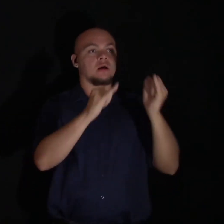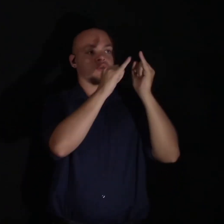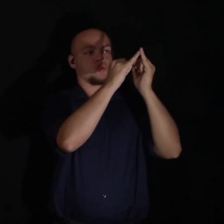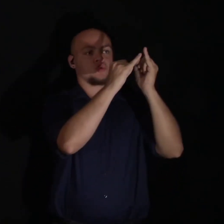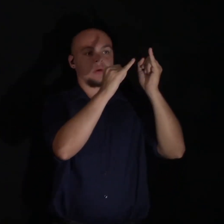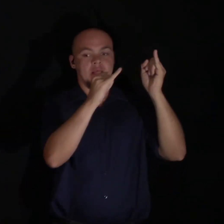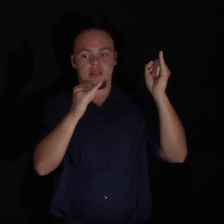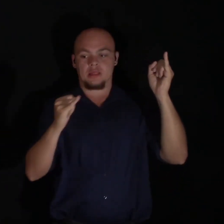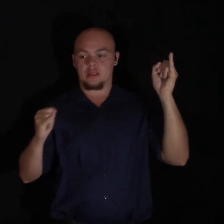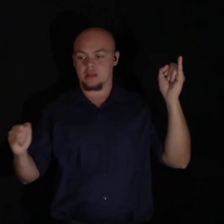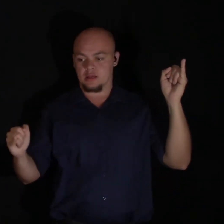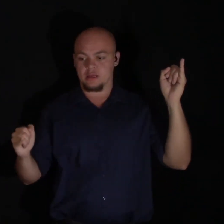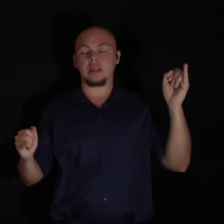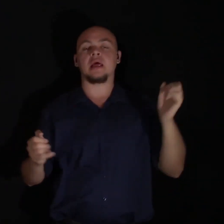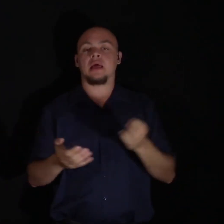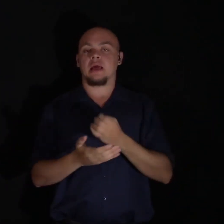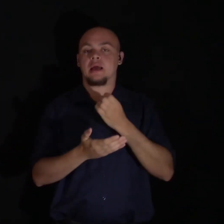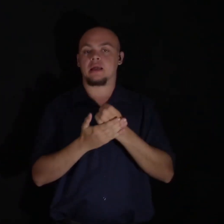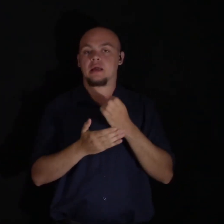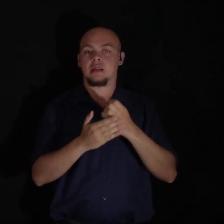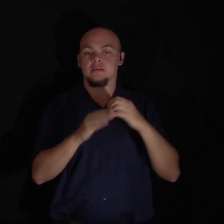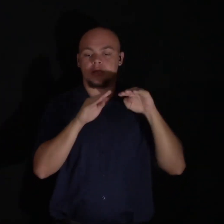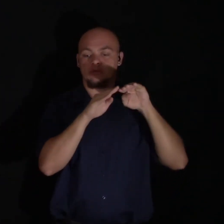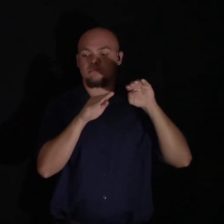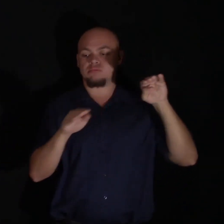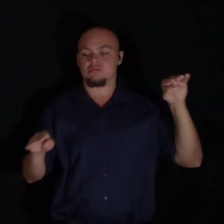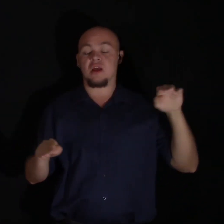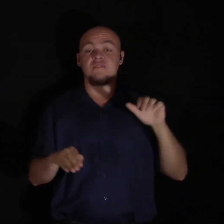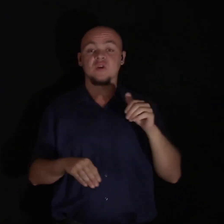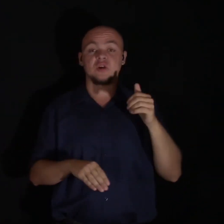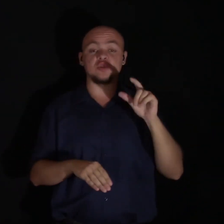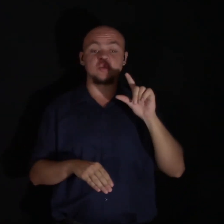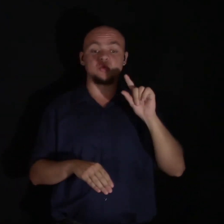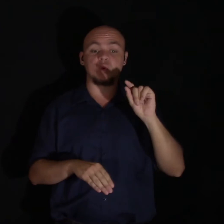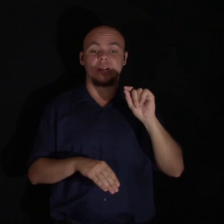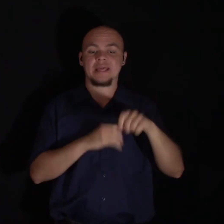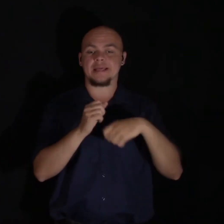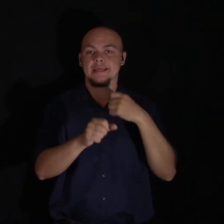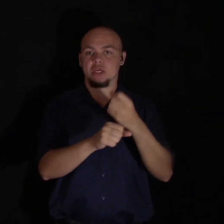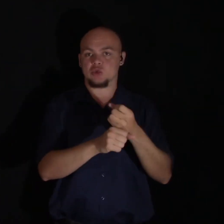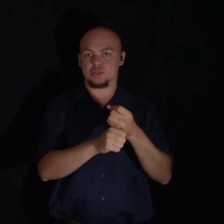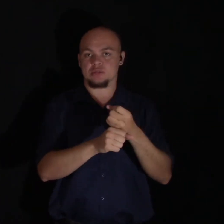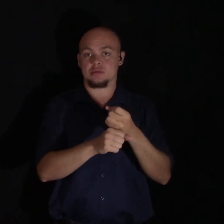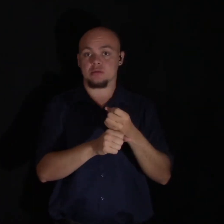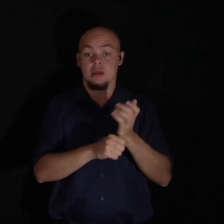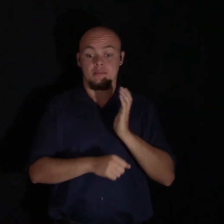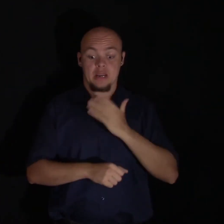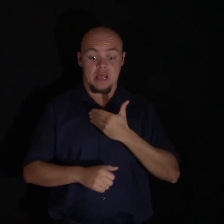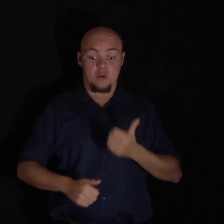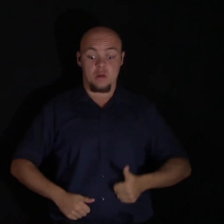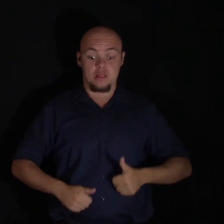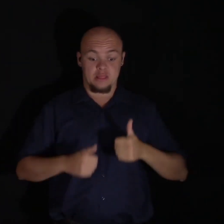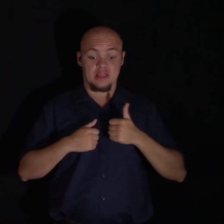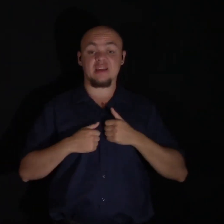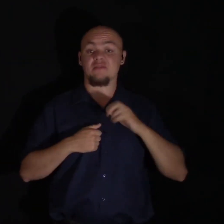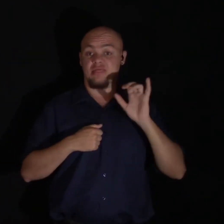an economy of a country in a downward trend over 2 decades, but it happened during our lifetime.